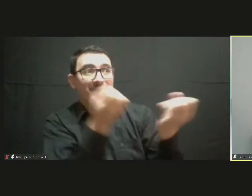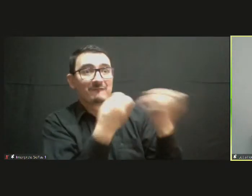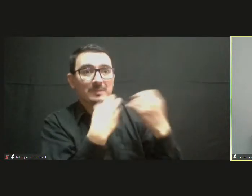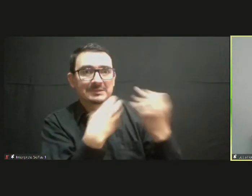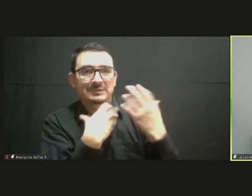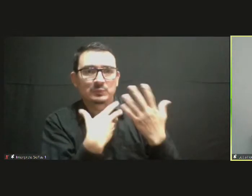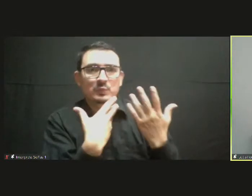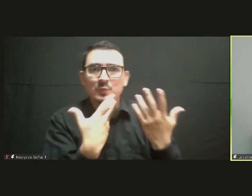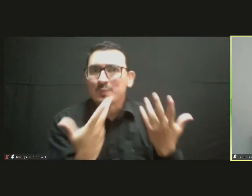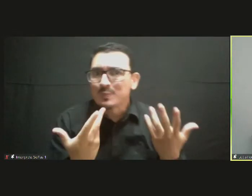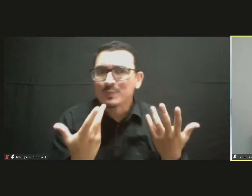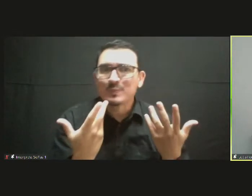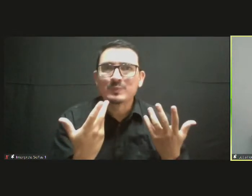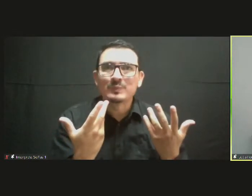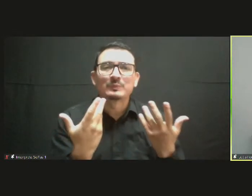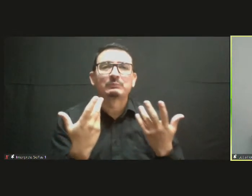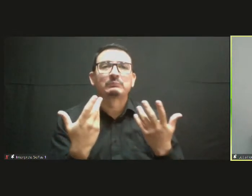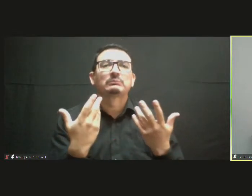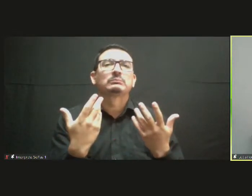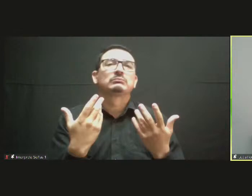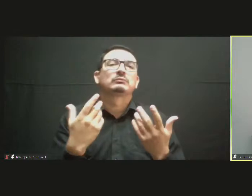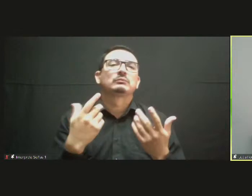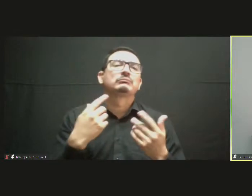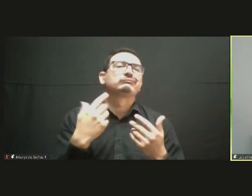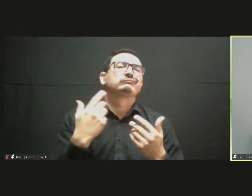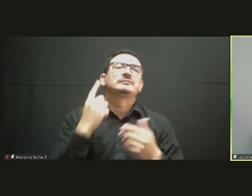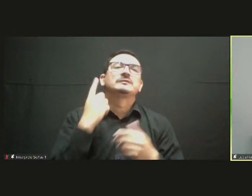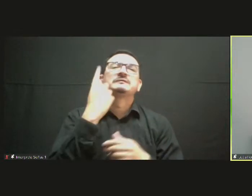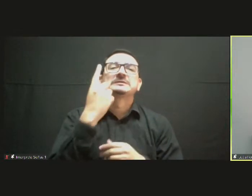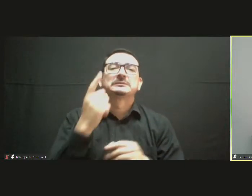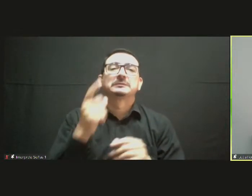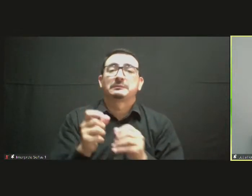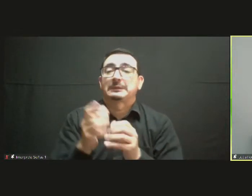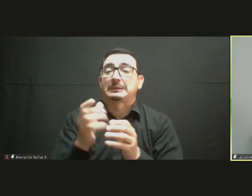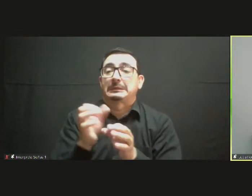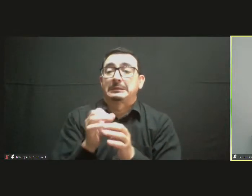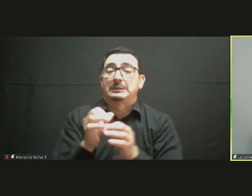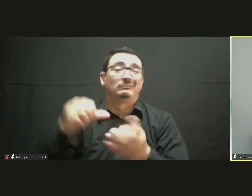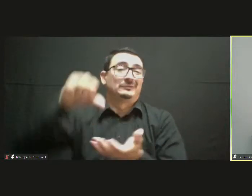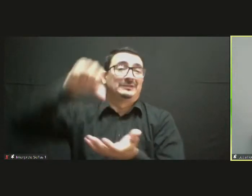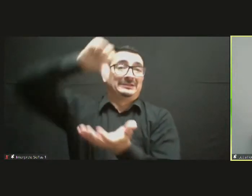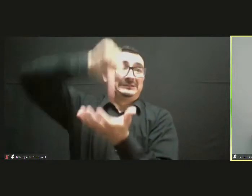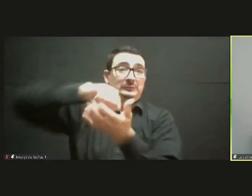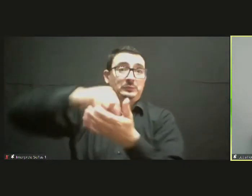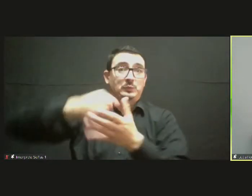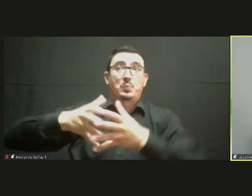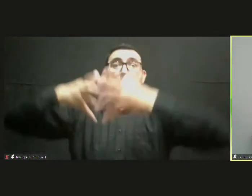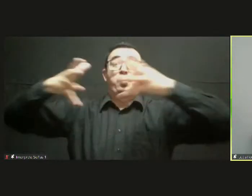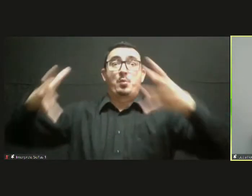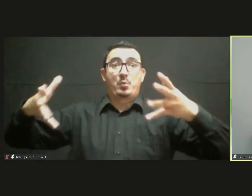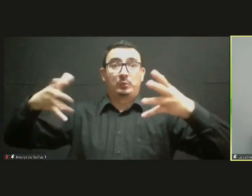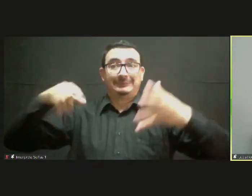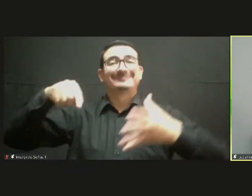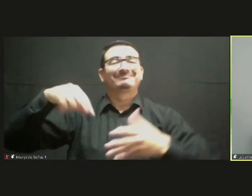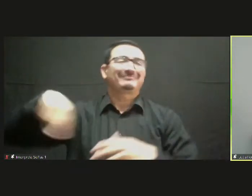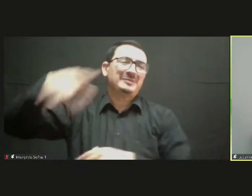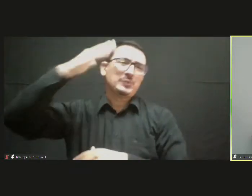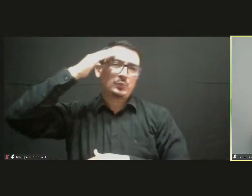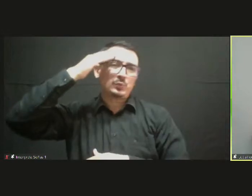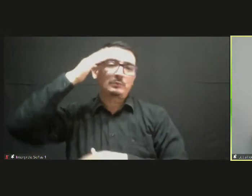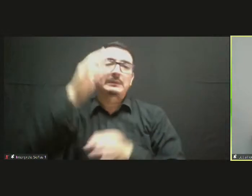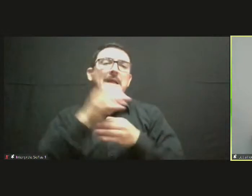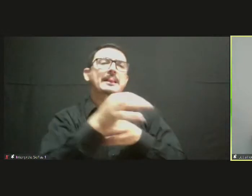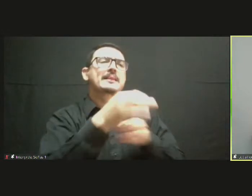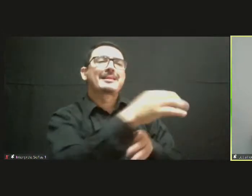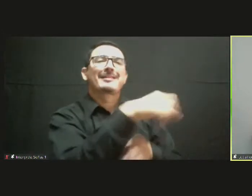mobile penetration in the region, paired with the fact that mobile is the main tool used by tourists during their travel and